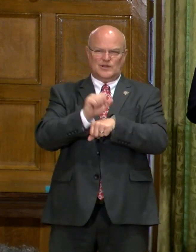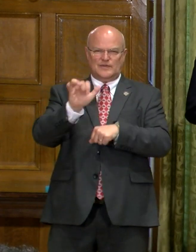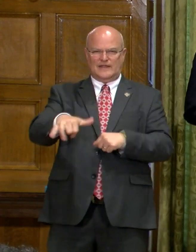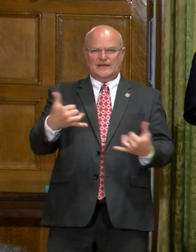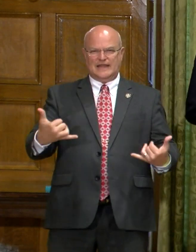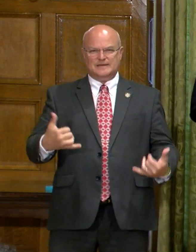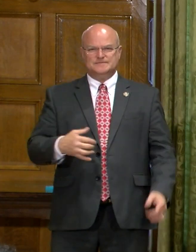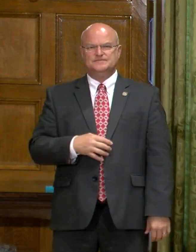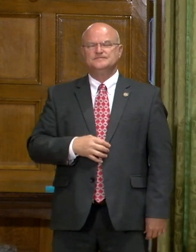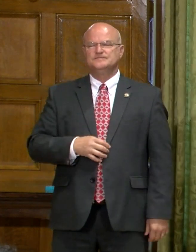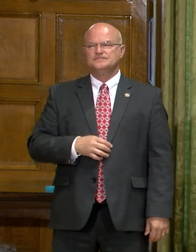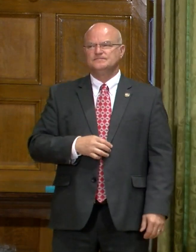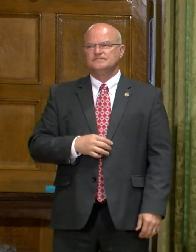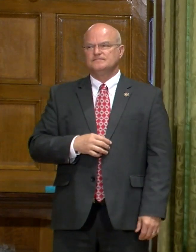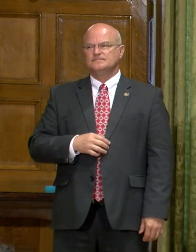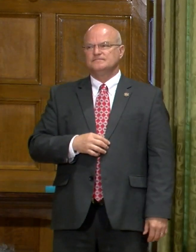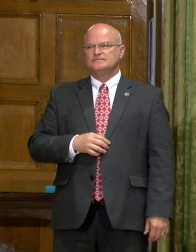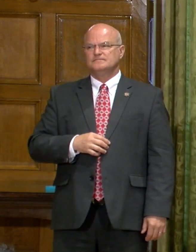that.